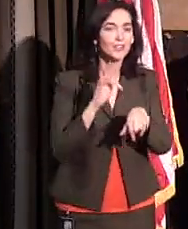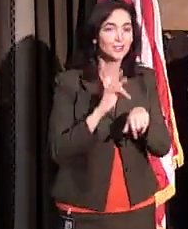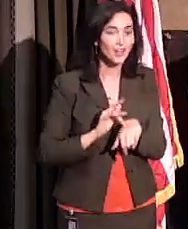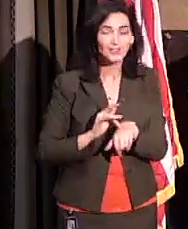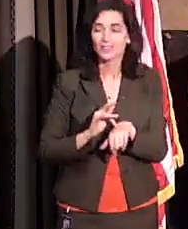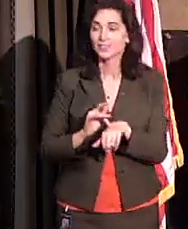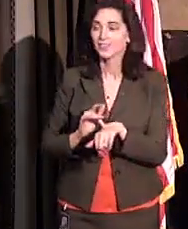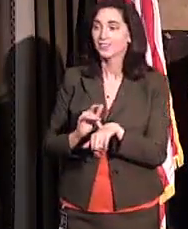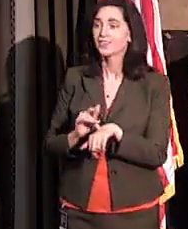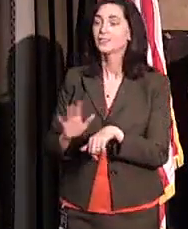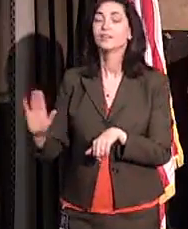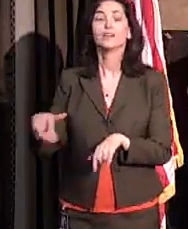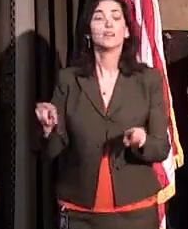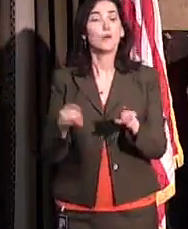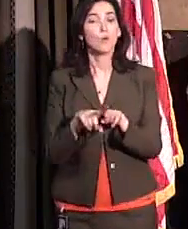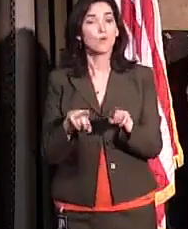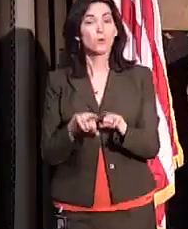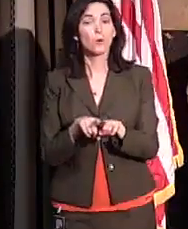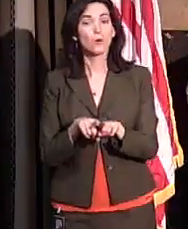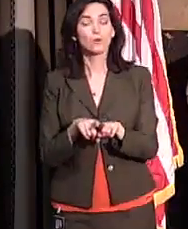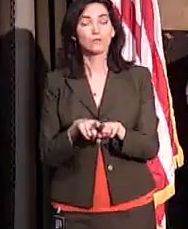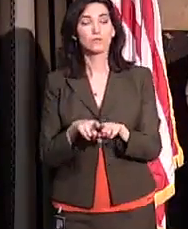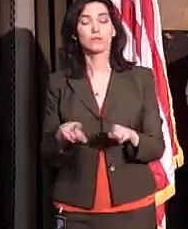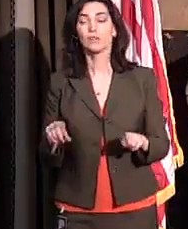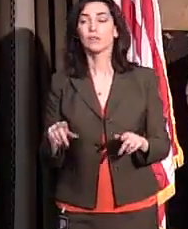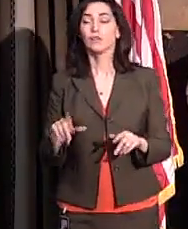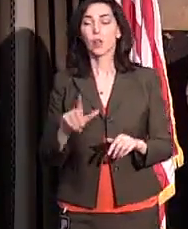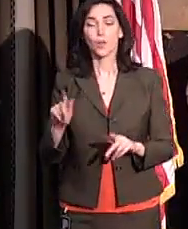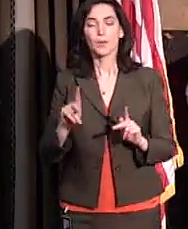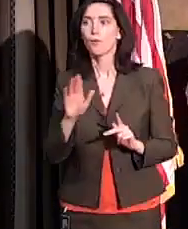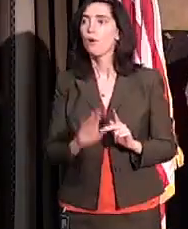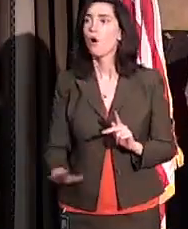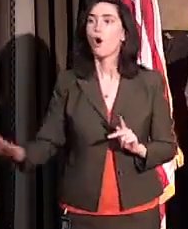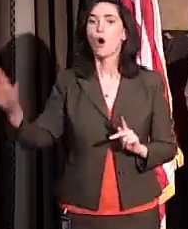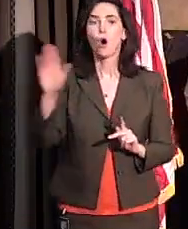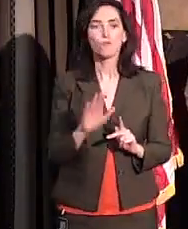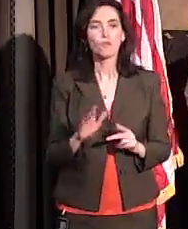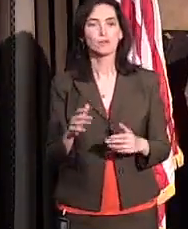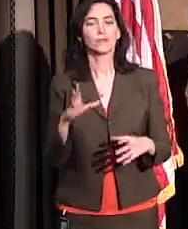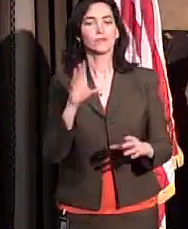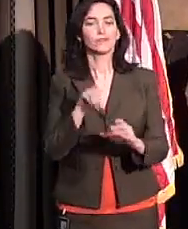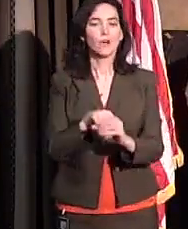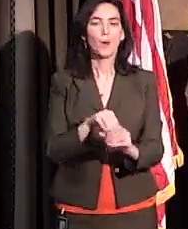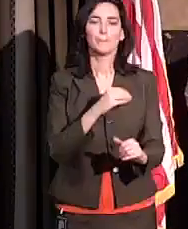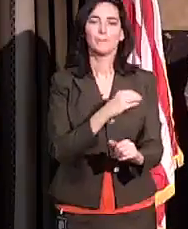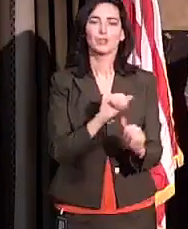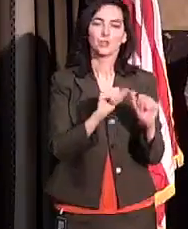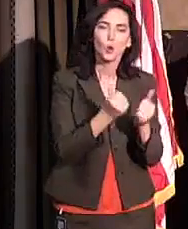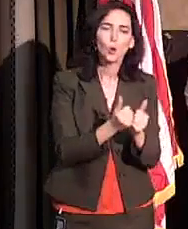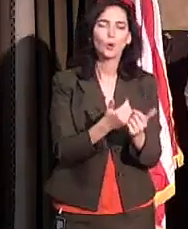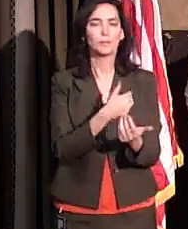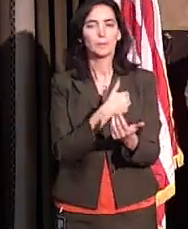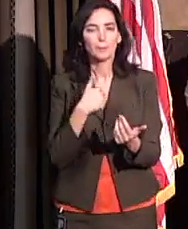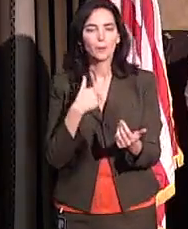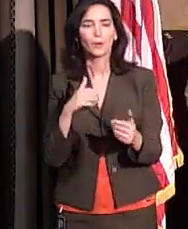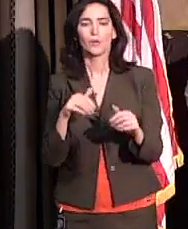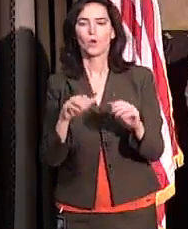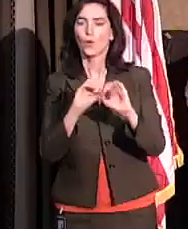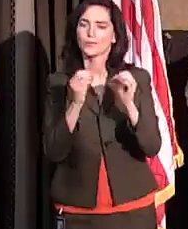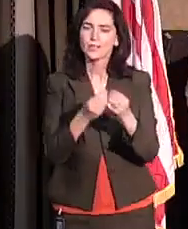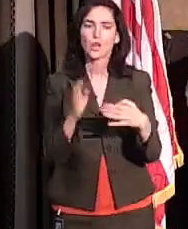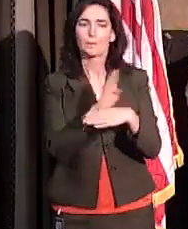of our folks in Louisiana are members of associations, organizations, or businesses,